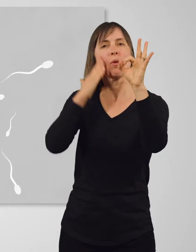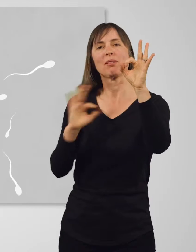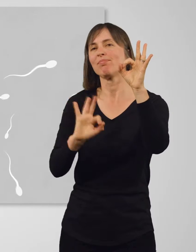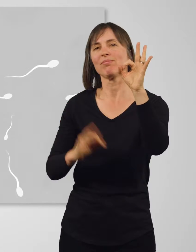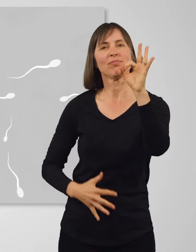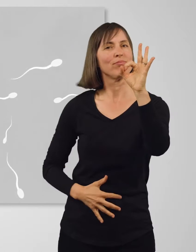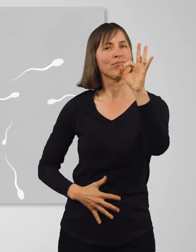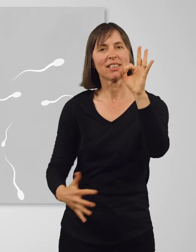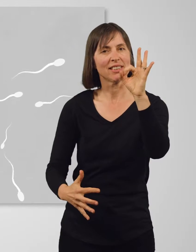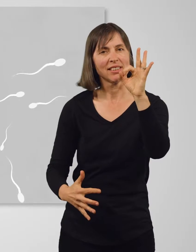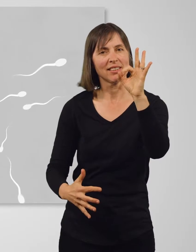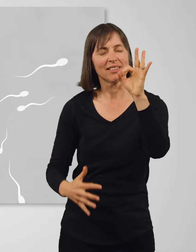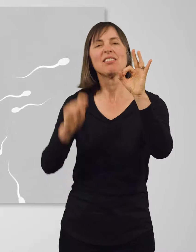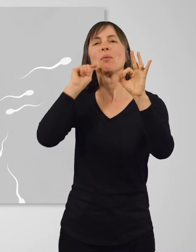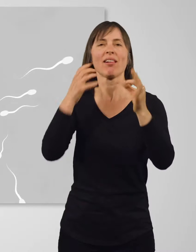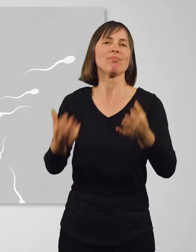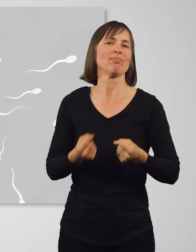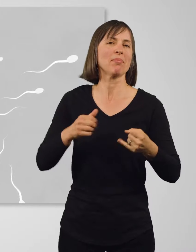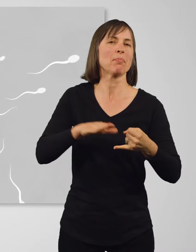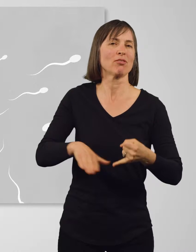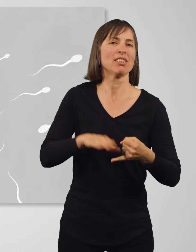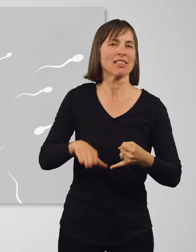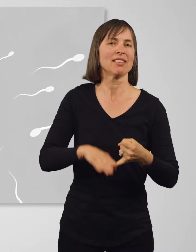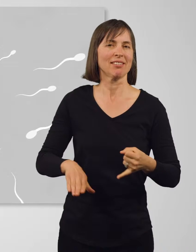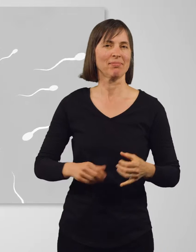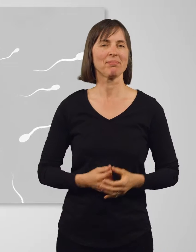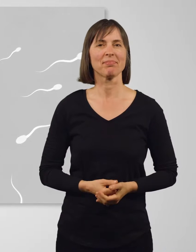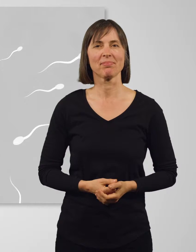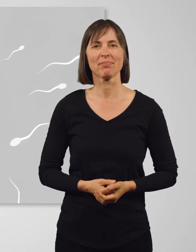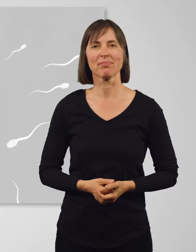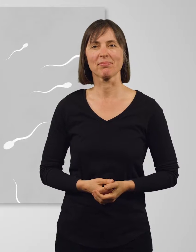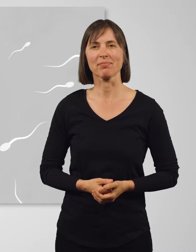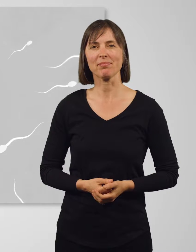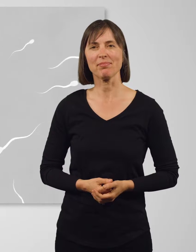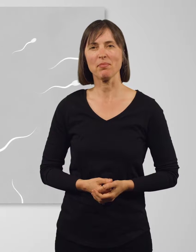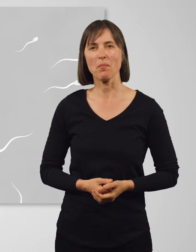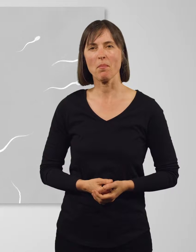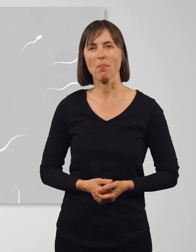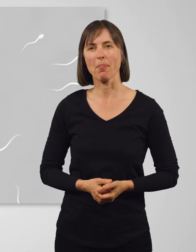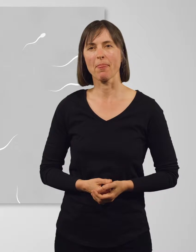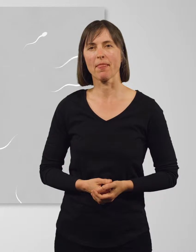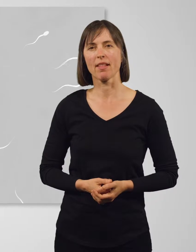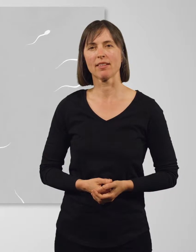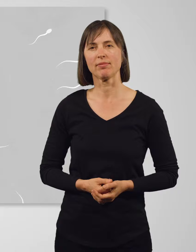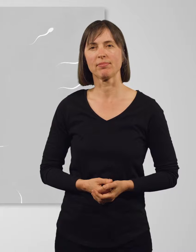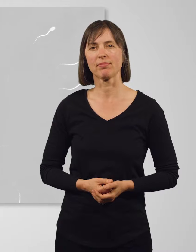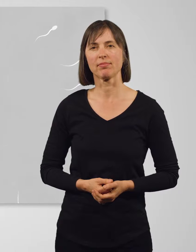of the sperm reaches the egg, the woman cannot become pregnant, and she will have her period for this cycle.